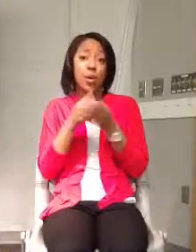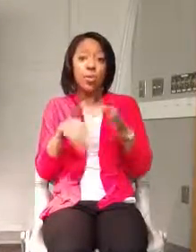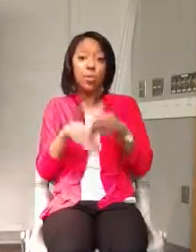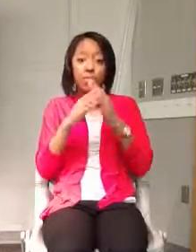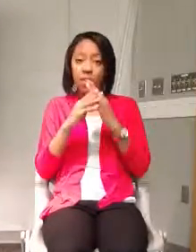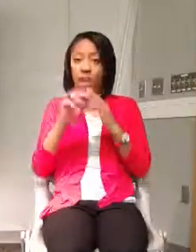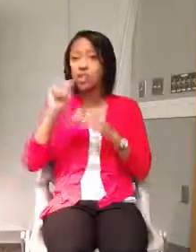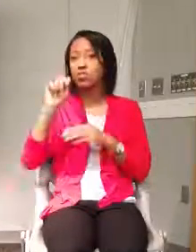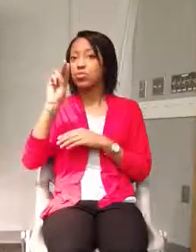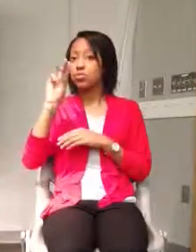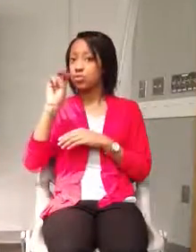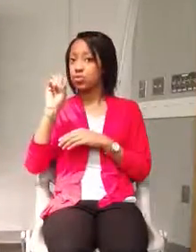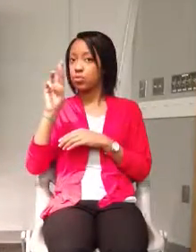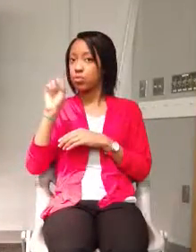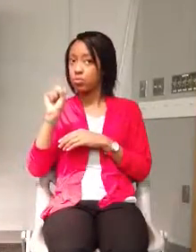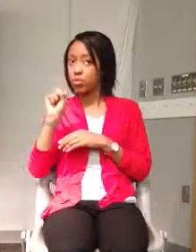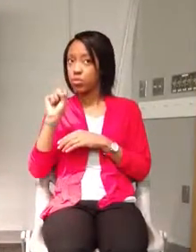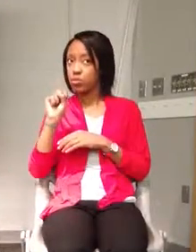from developing its own blood supply.